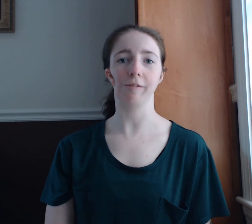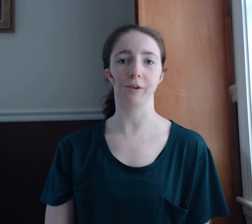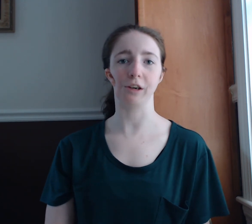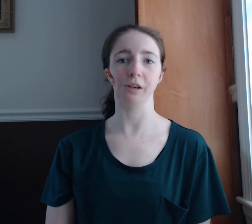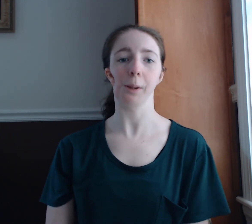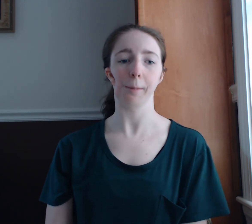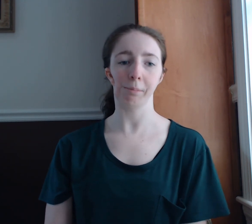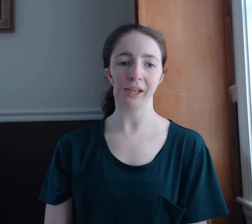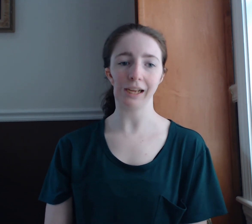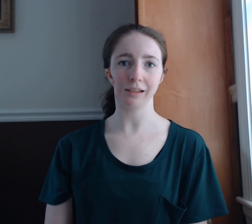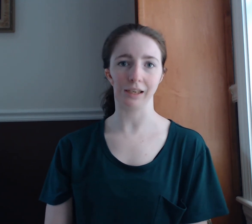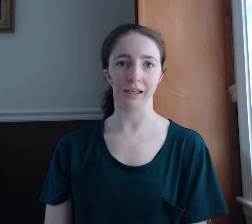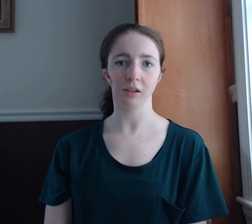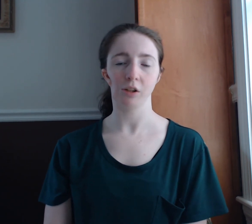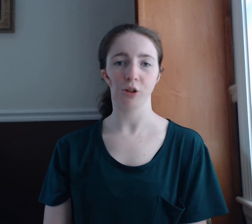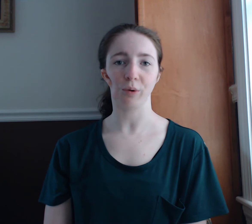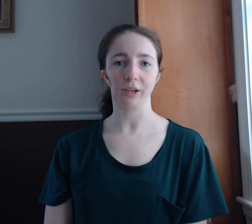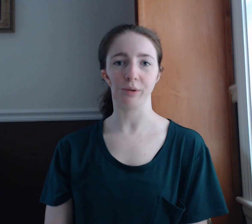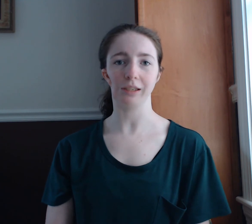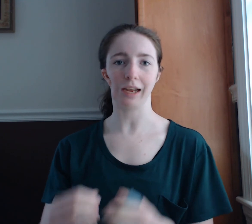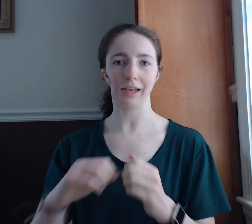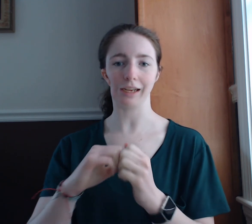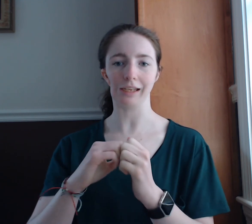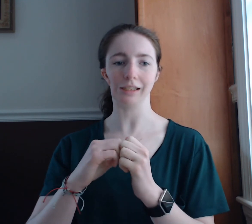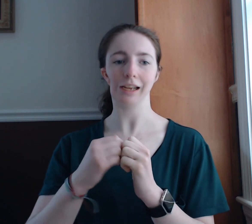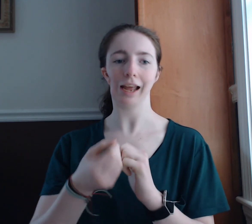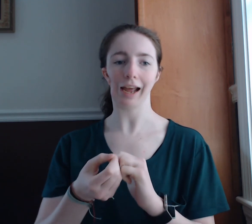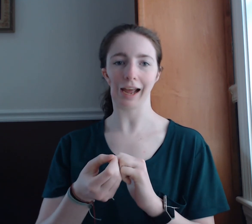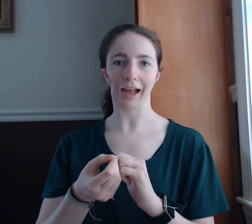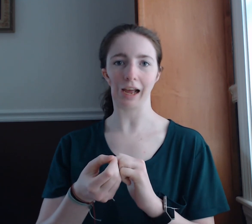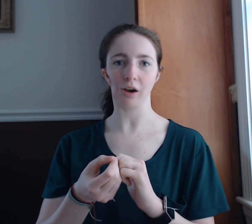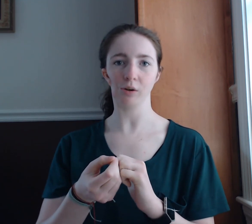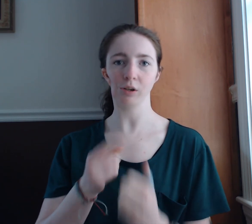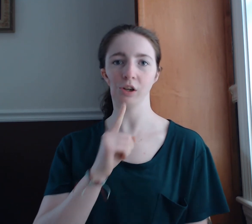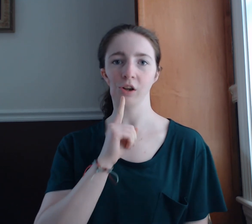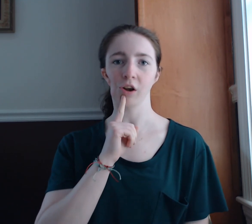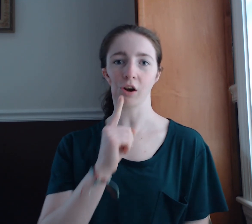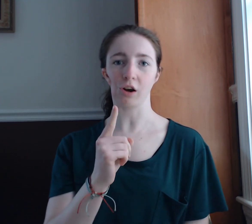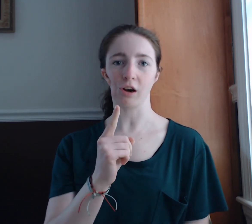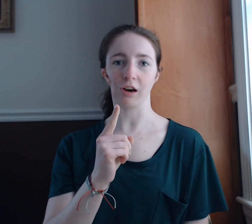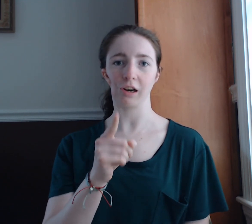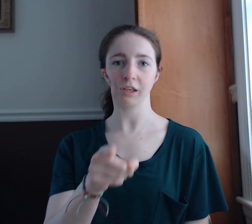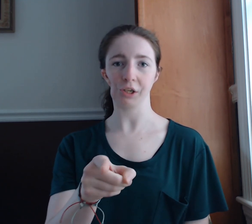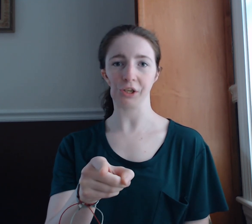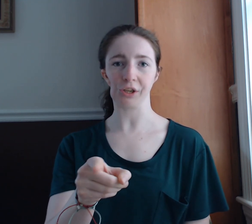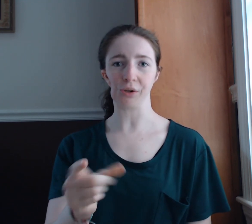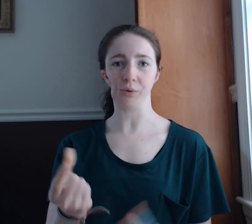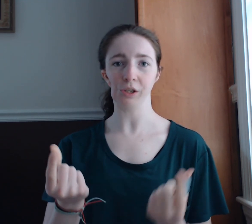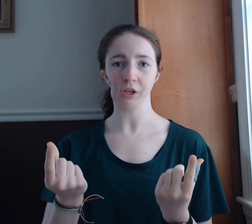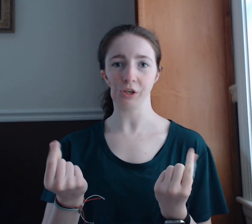for PSE, the way you would say it is, how are you do?